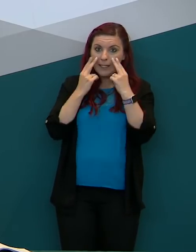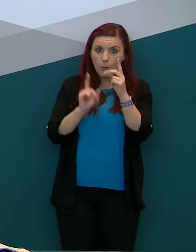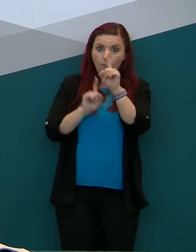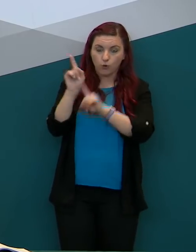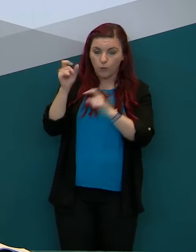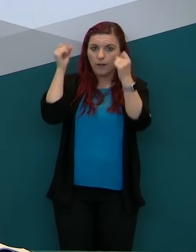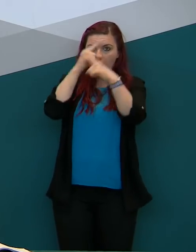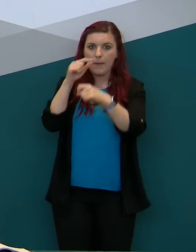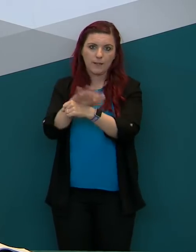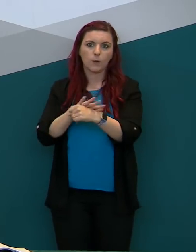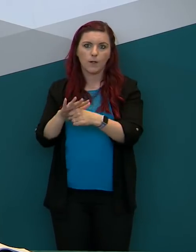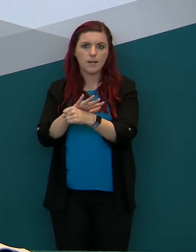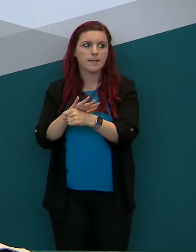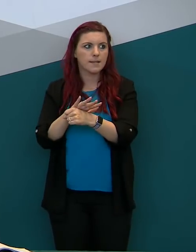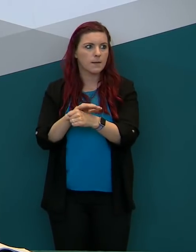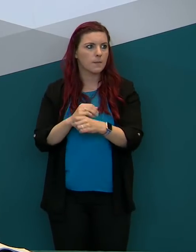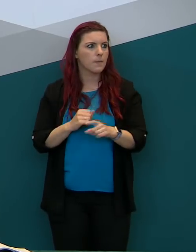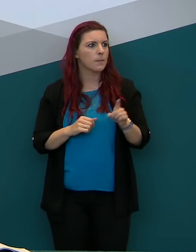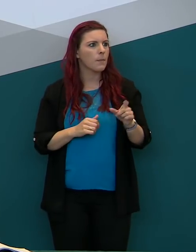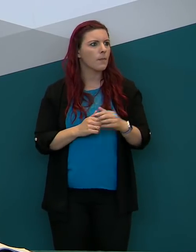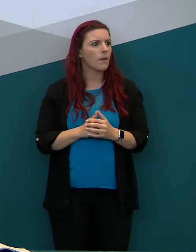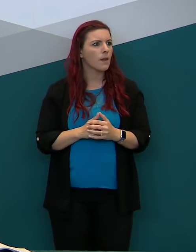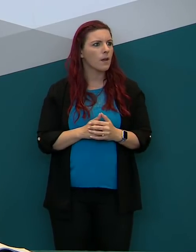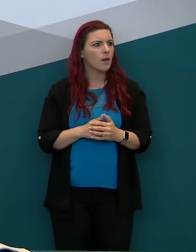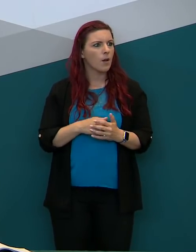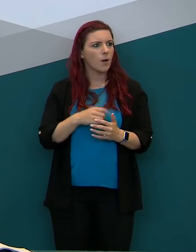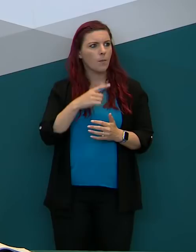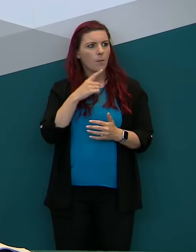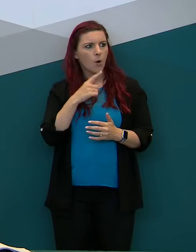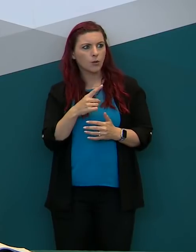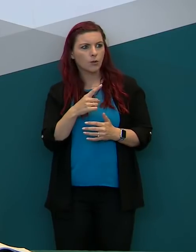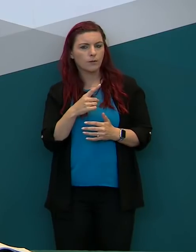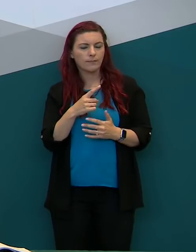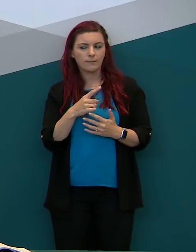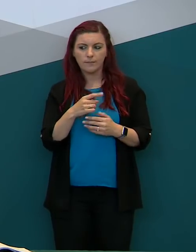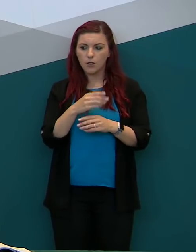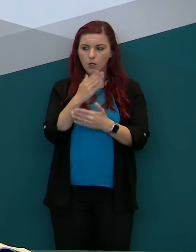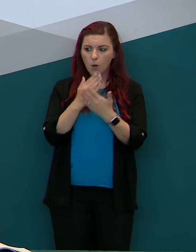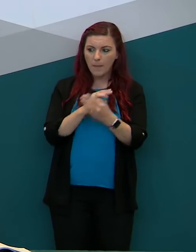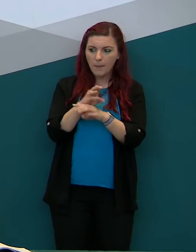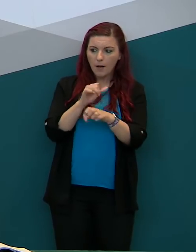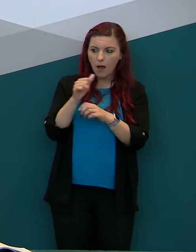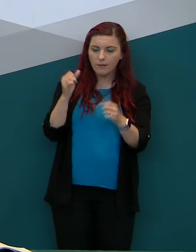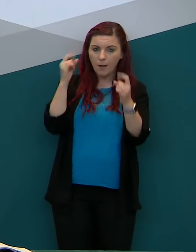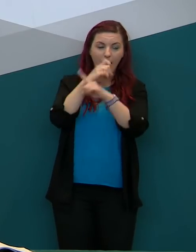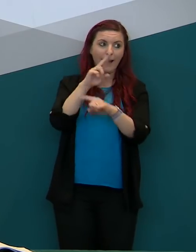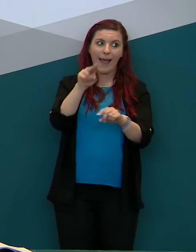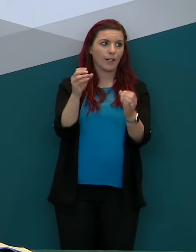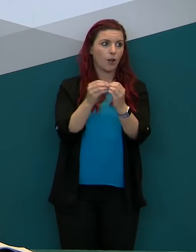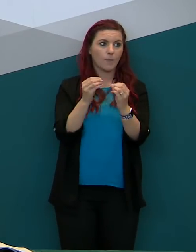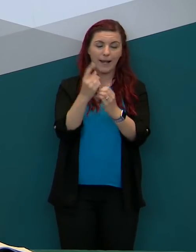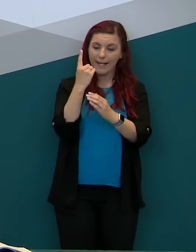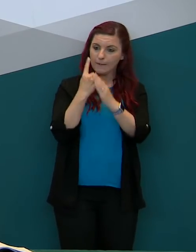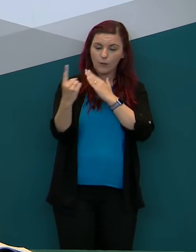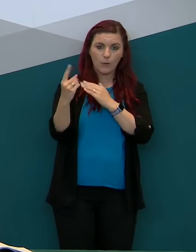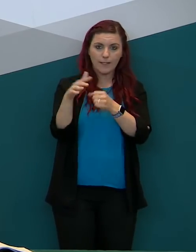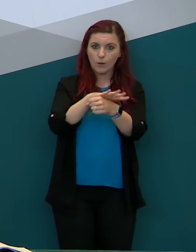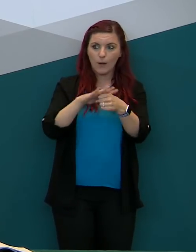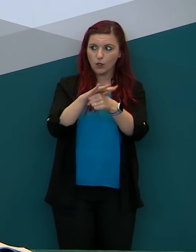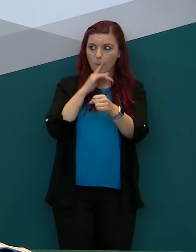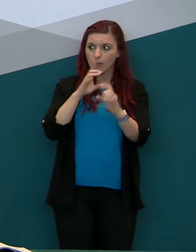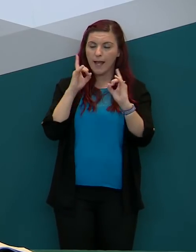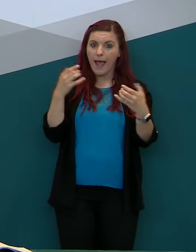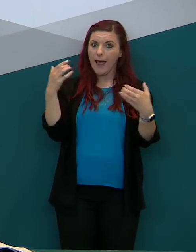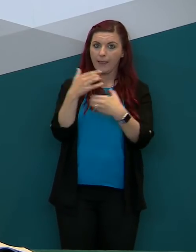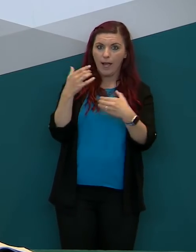But I mean, people living together is hardly complex contact tracing, is it? No, I can't comment on individual cases, but healthcare workers come within the band